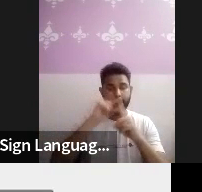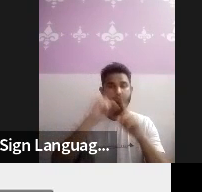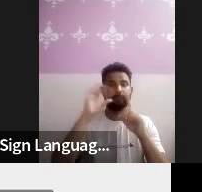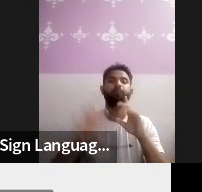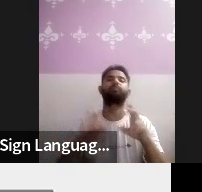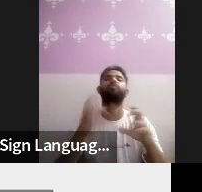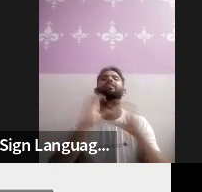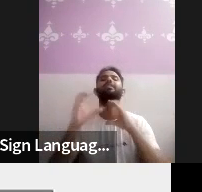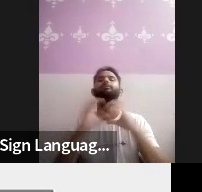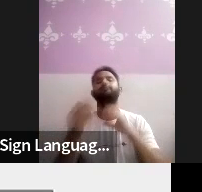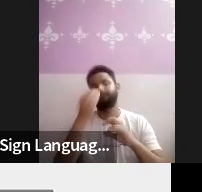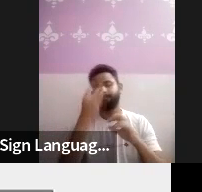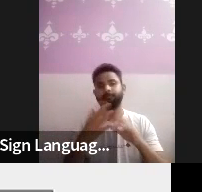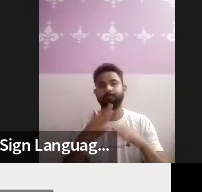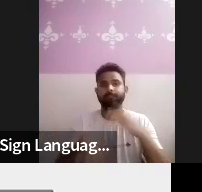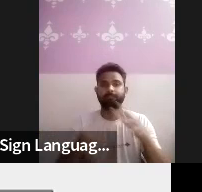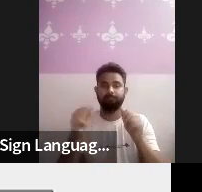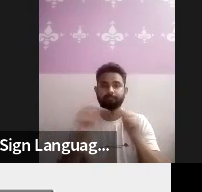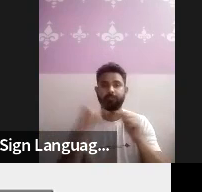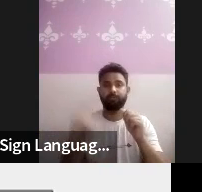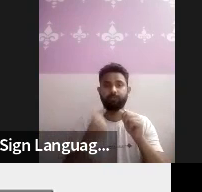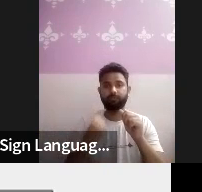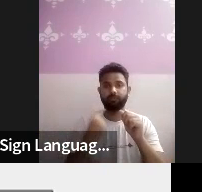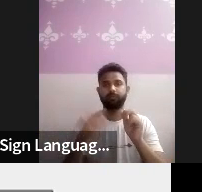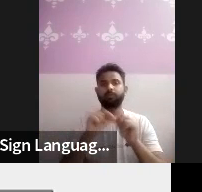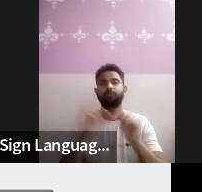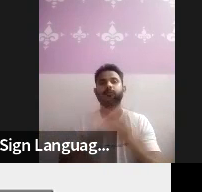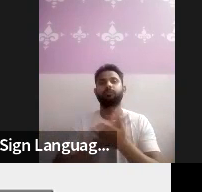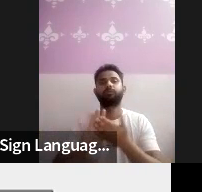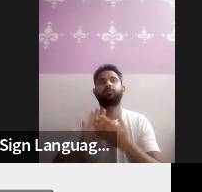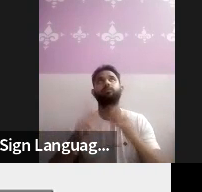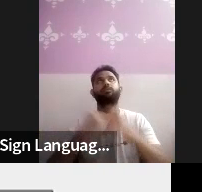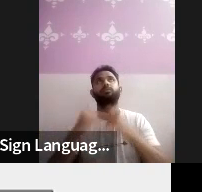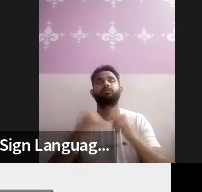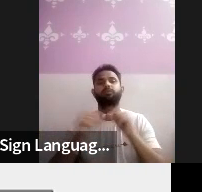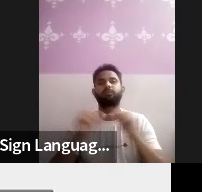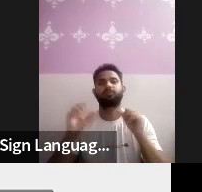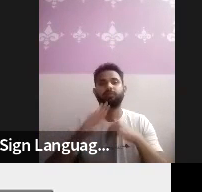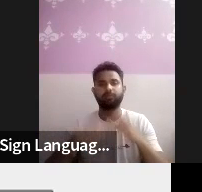quickly, just to give people an idea for the next session what we might cover.